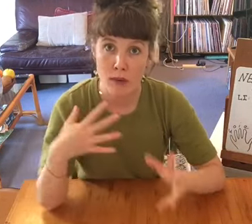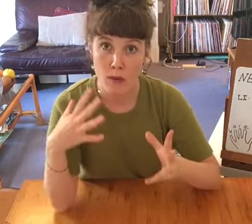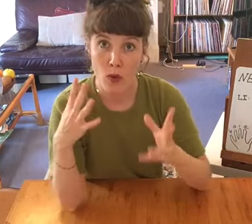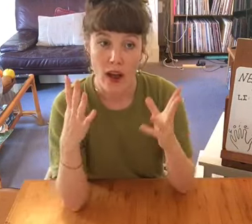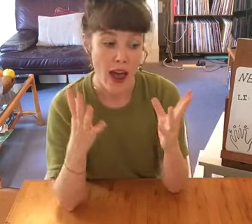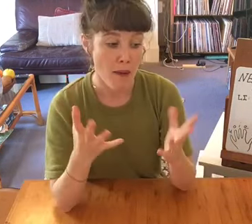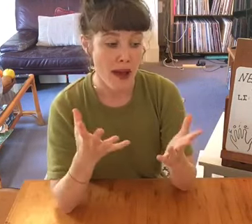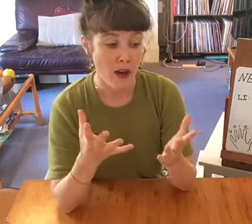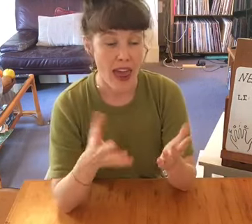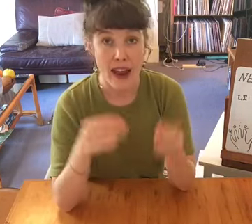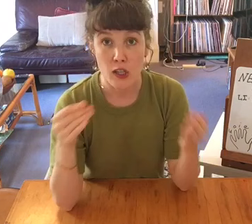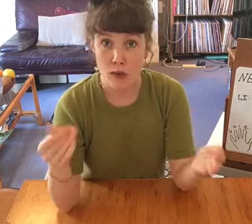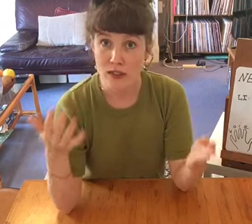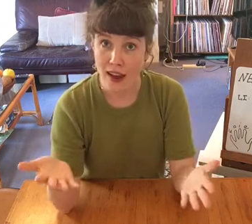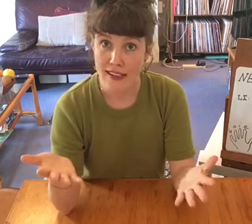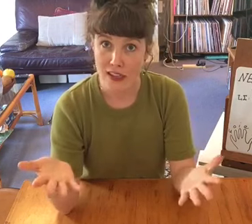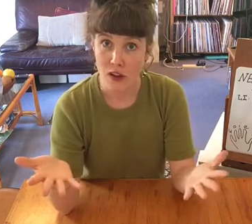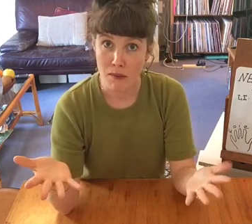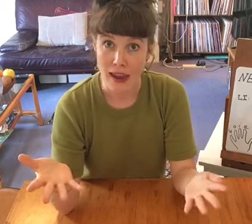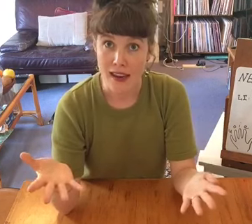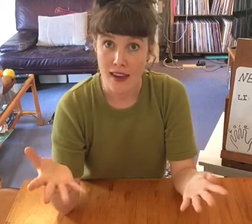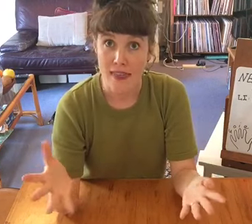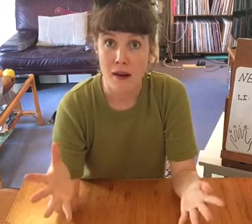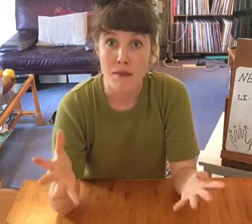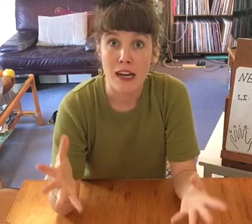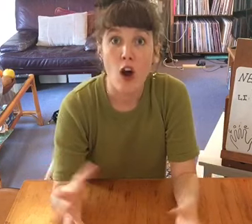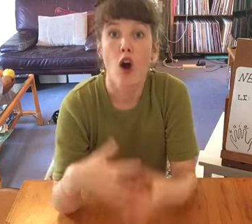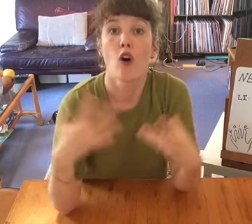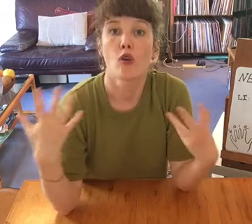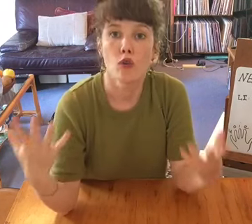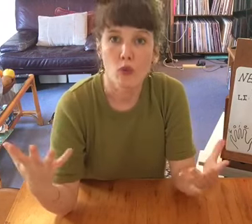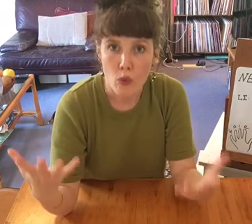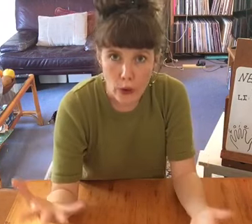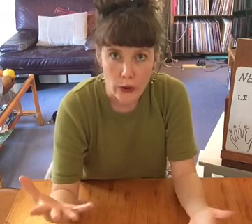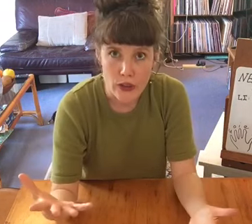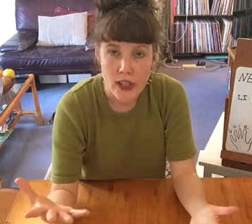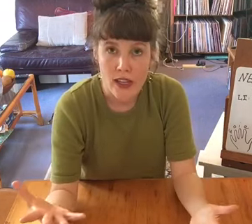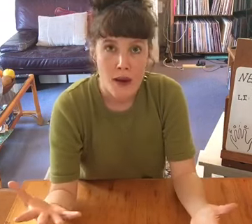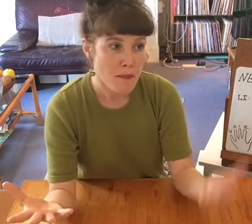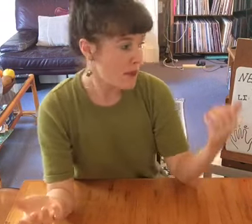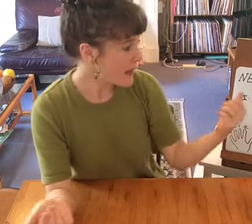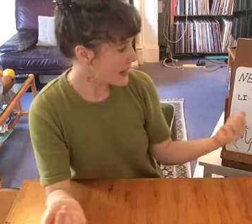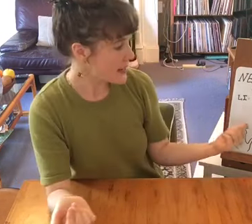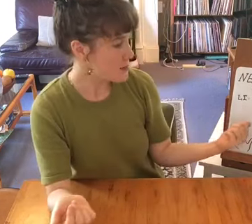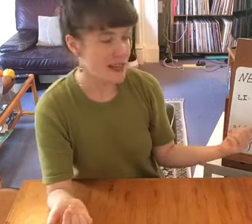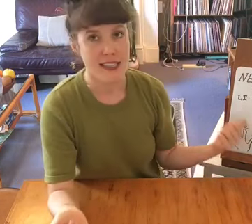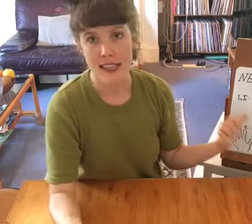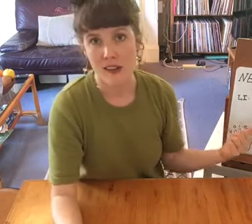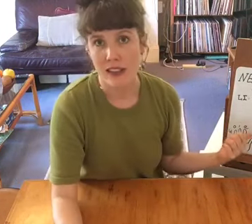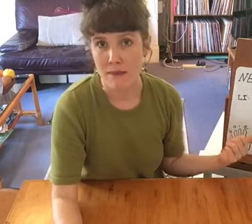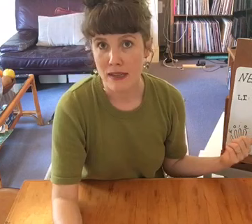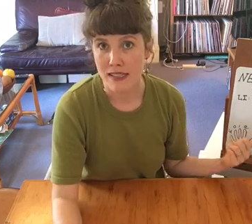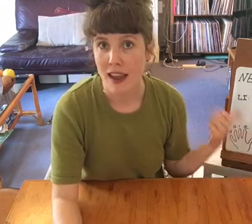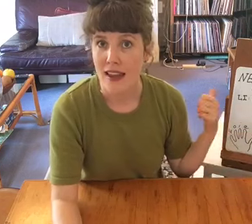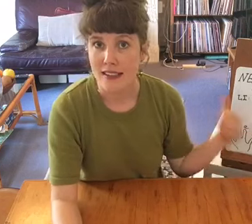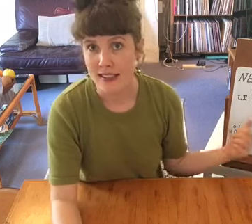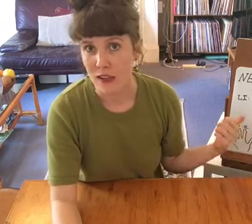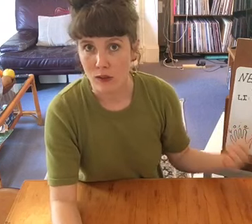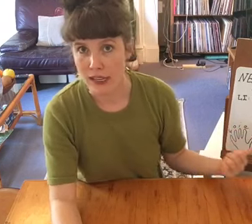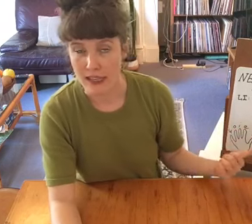more about actual signs that you can make that mean a whole word. These mean single numbers and single letters, but